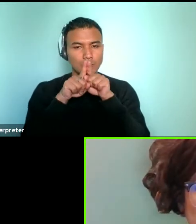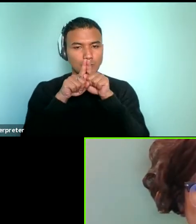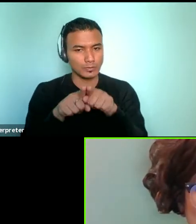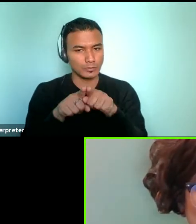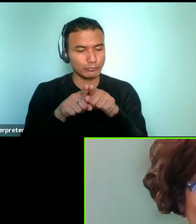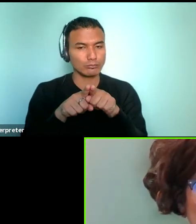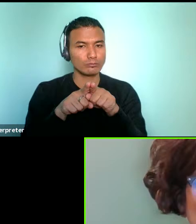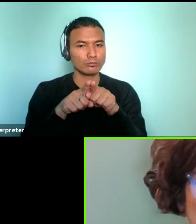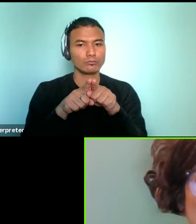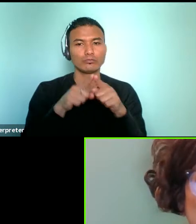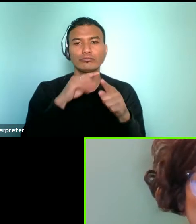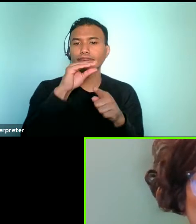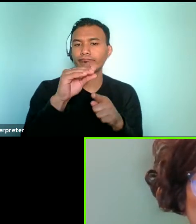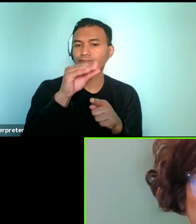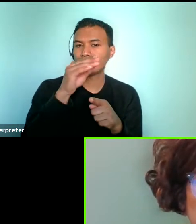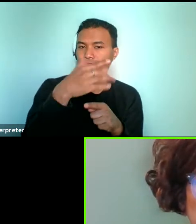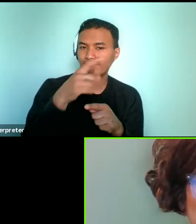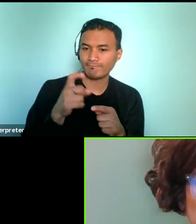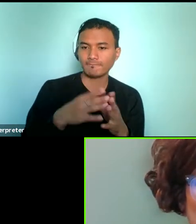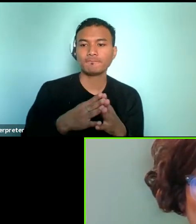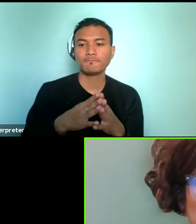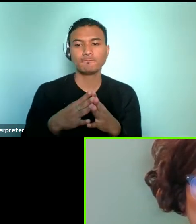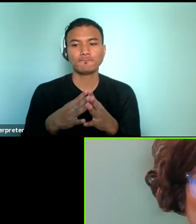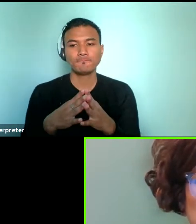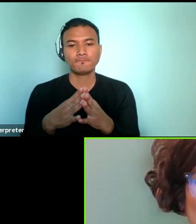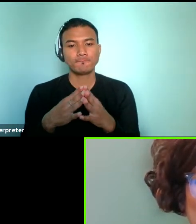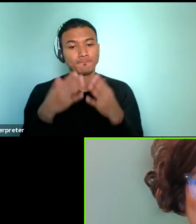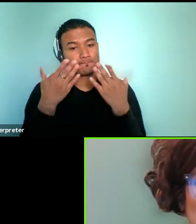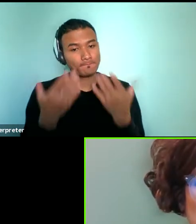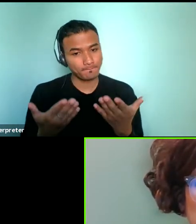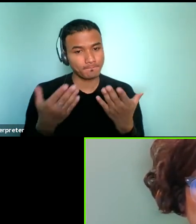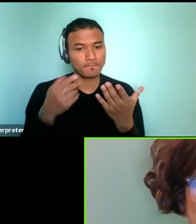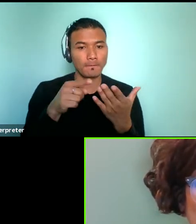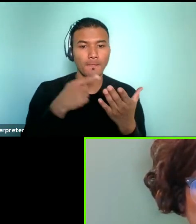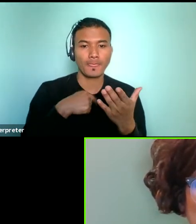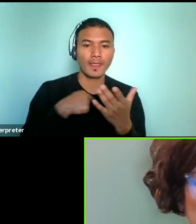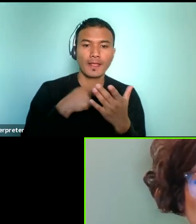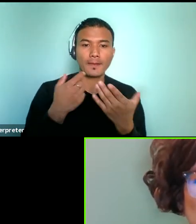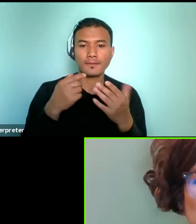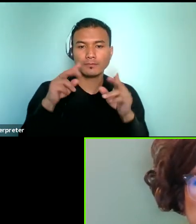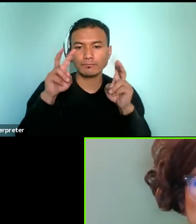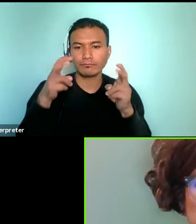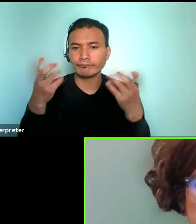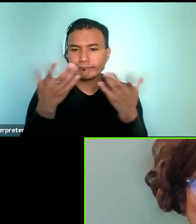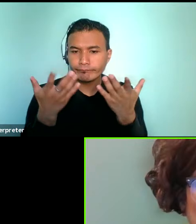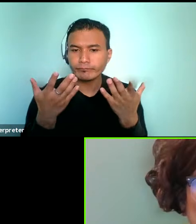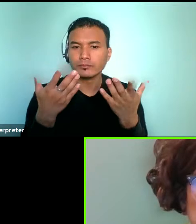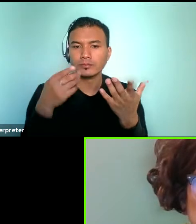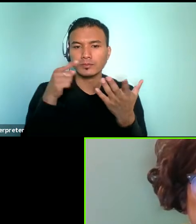of land rights for youth. So in a way, what we aim at doing